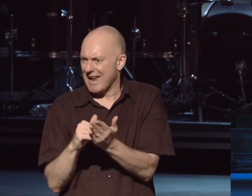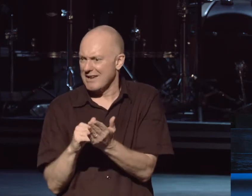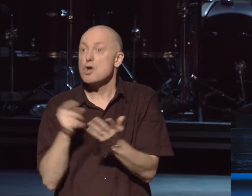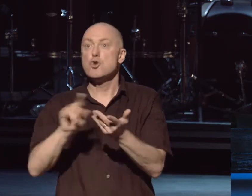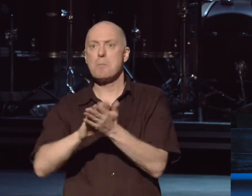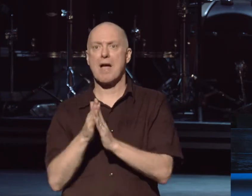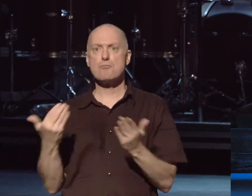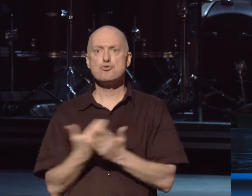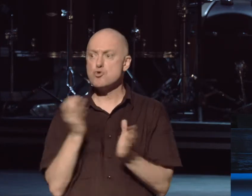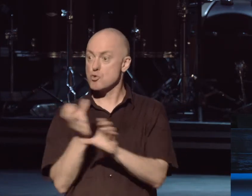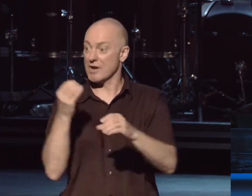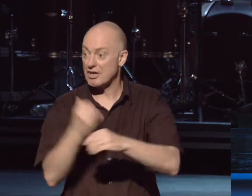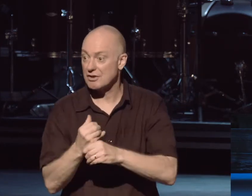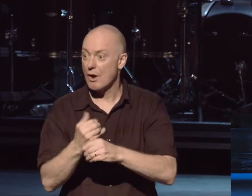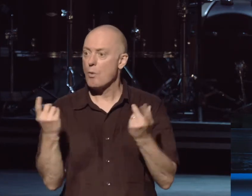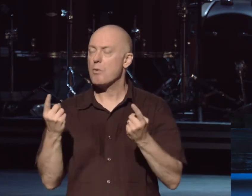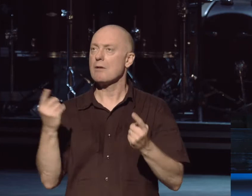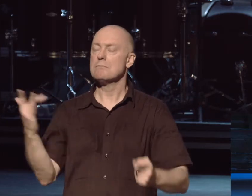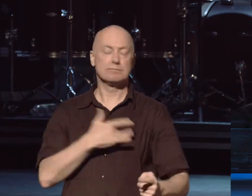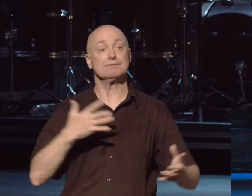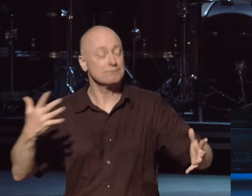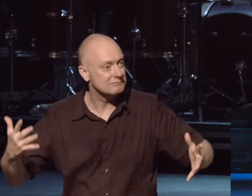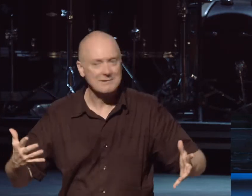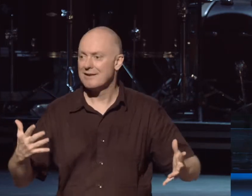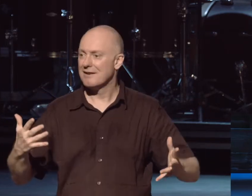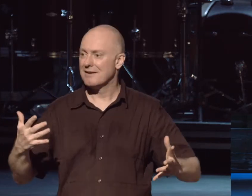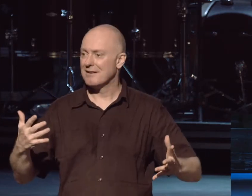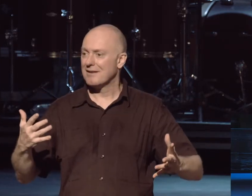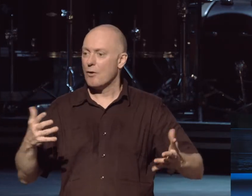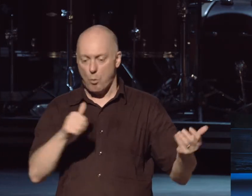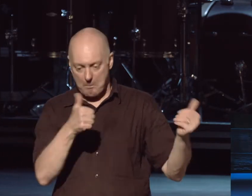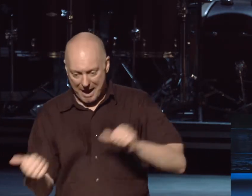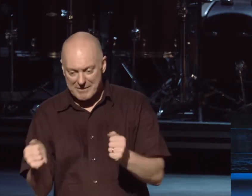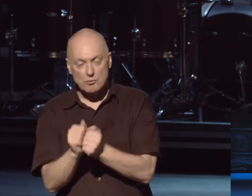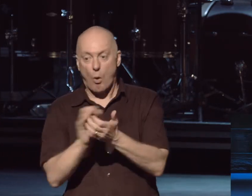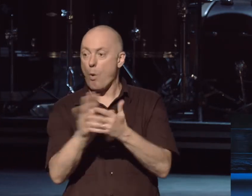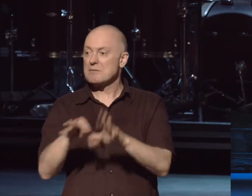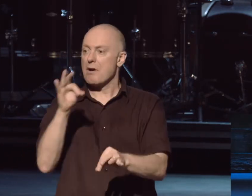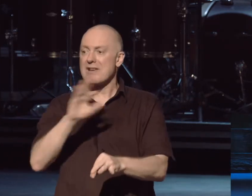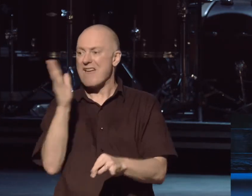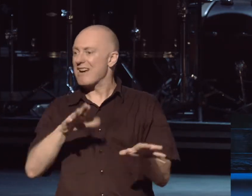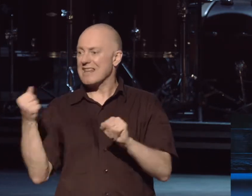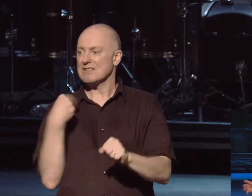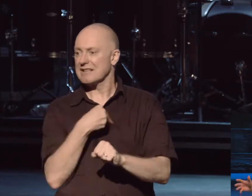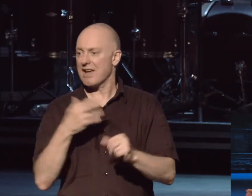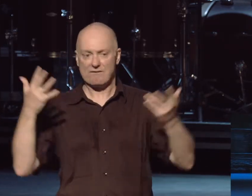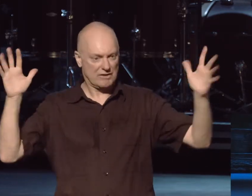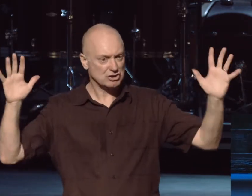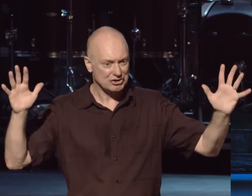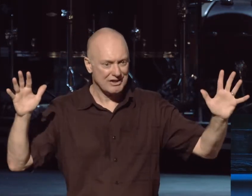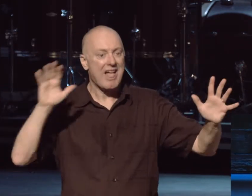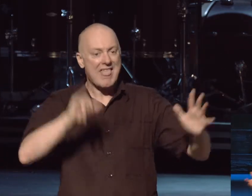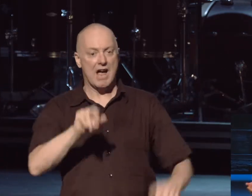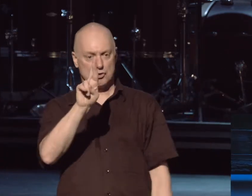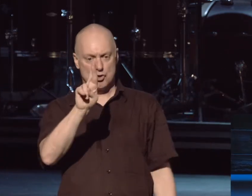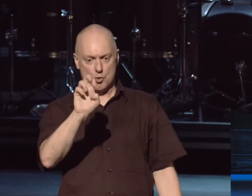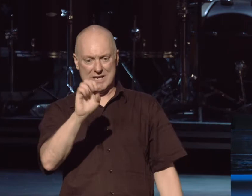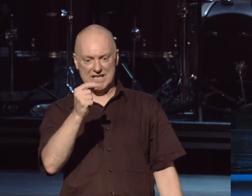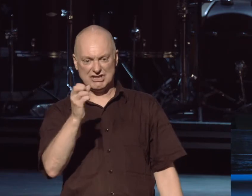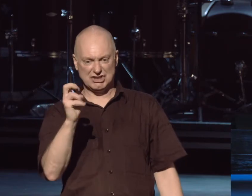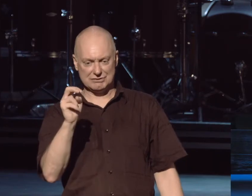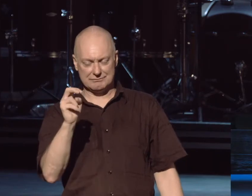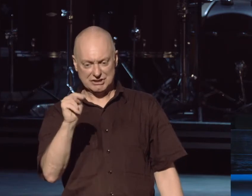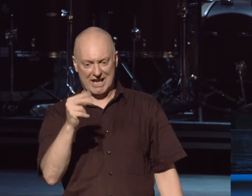creations. And a regeneration, we are baptized with the Holy Spirit once and for all, never to leave us again. That's regeneration. That's born again.